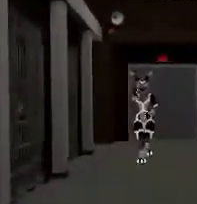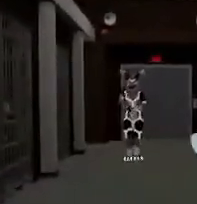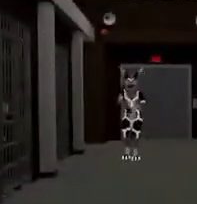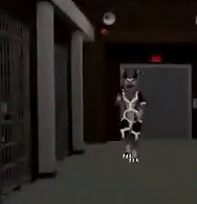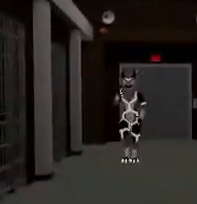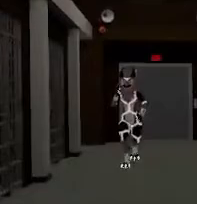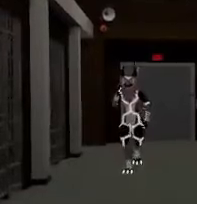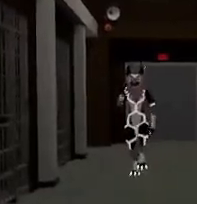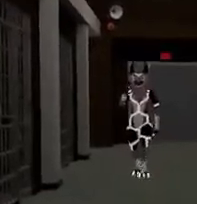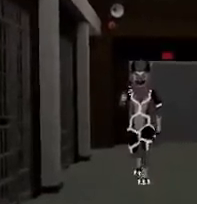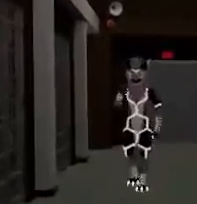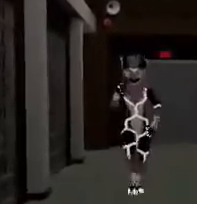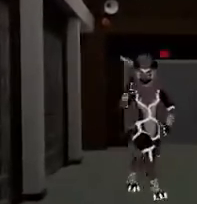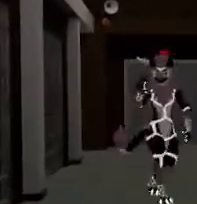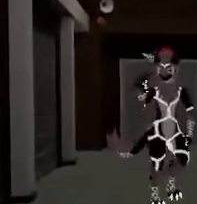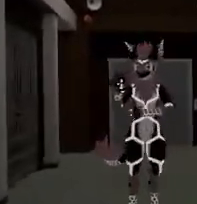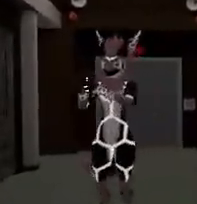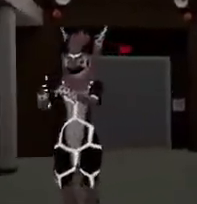Oh, there he goes. Oh shit.